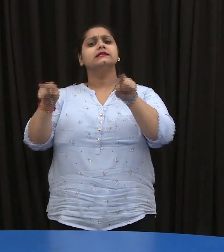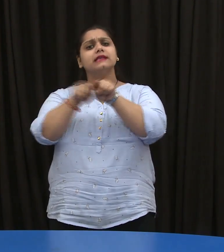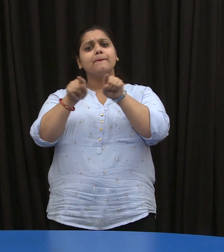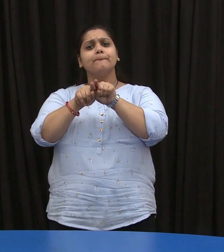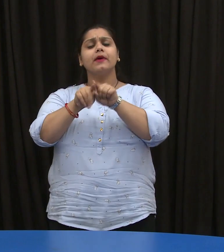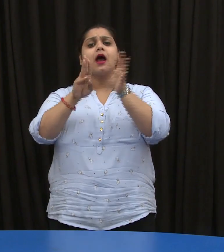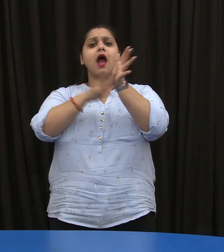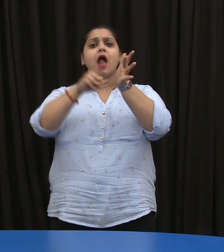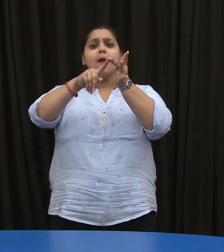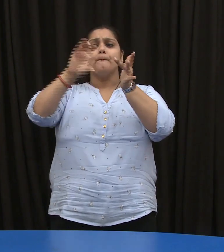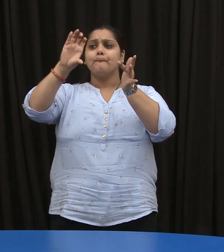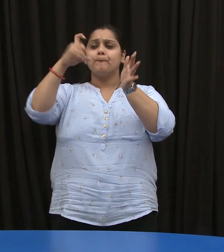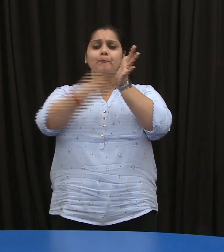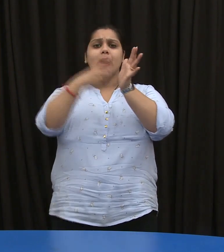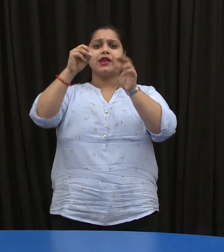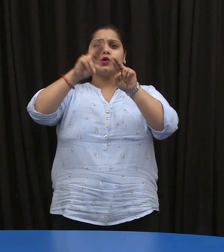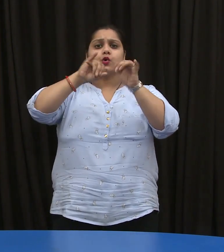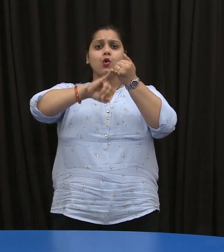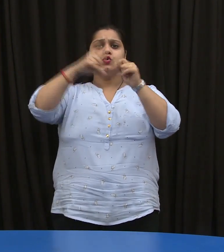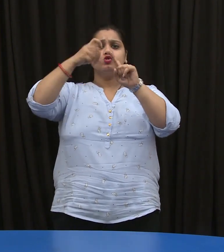Microsoft Online Support,